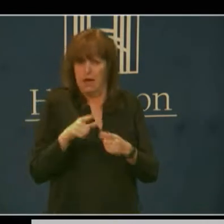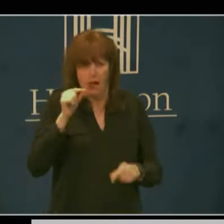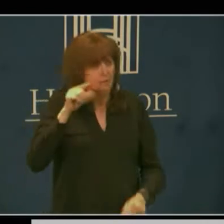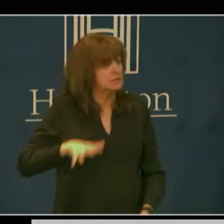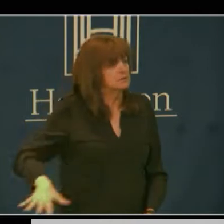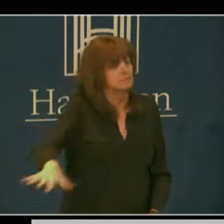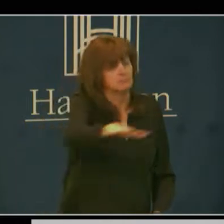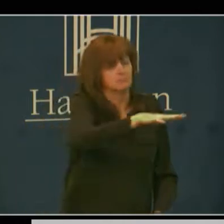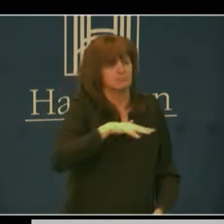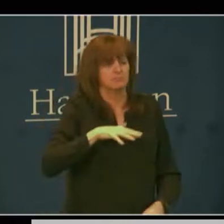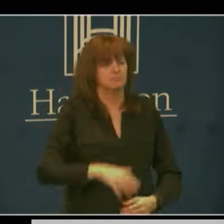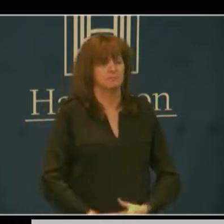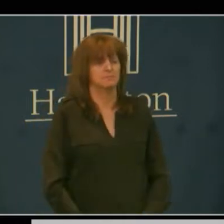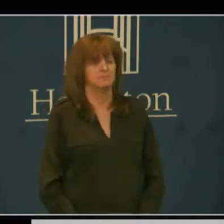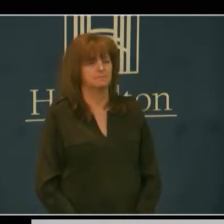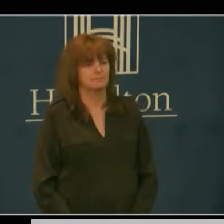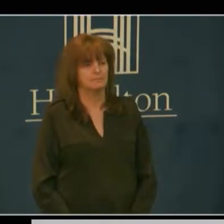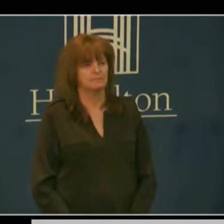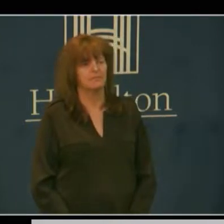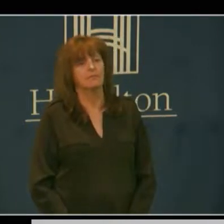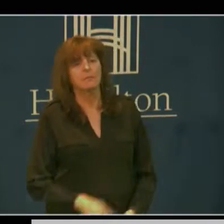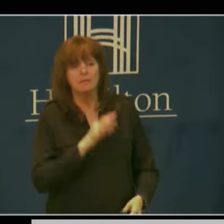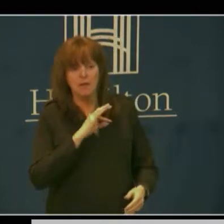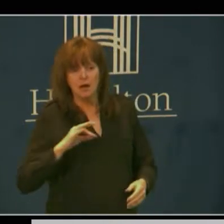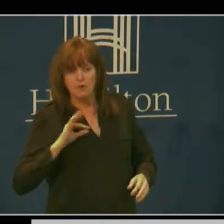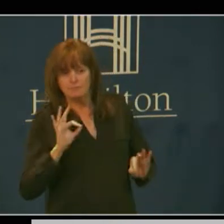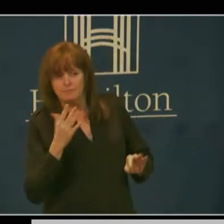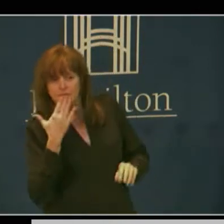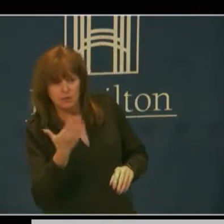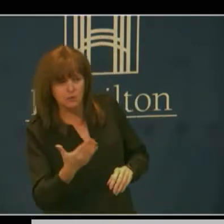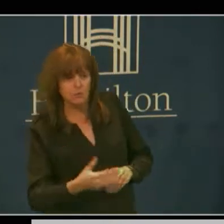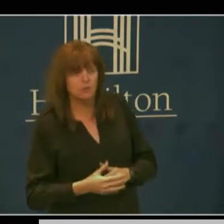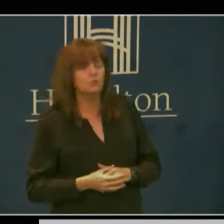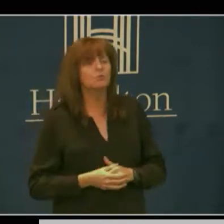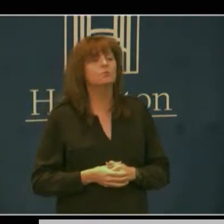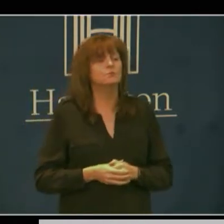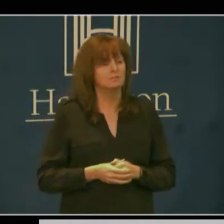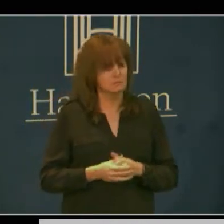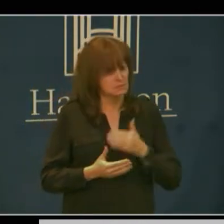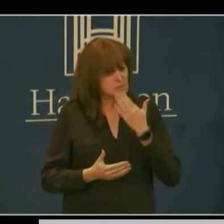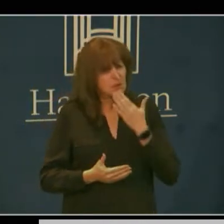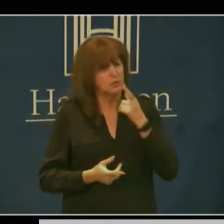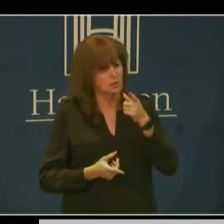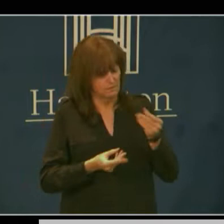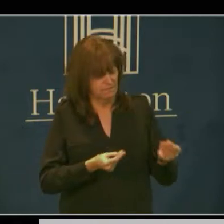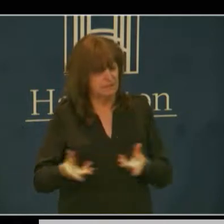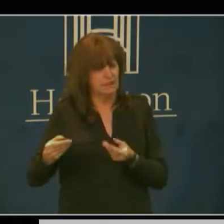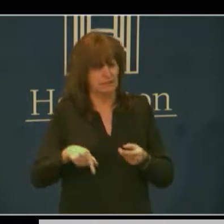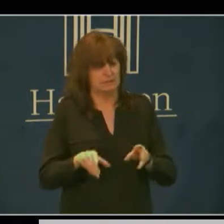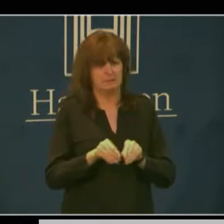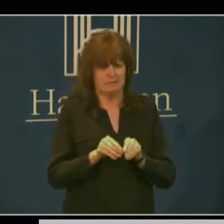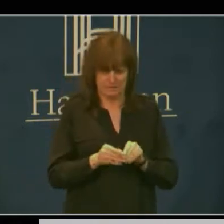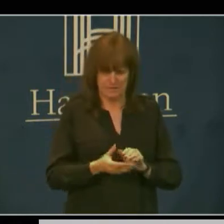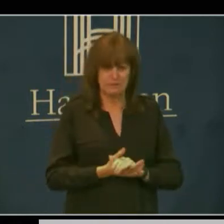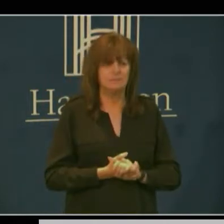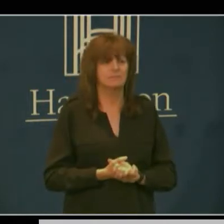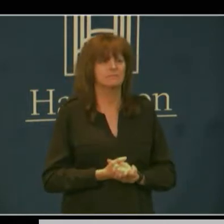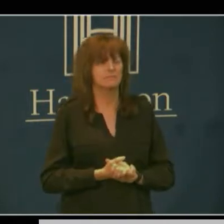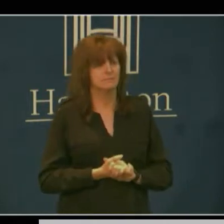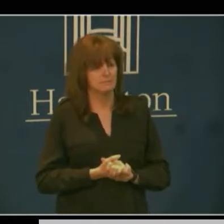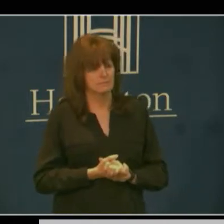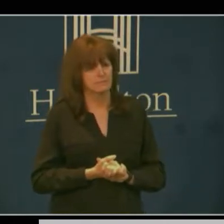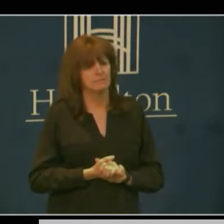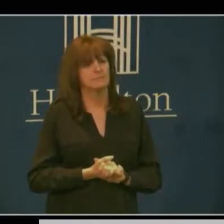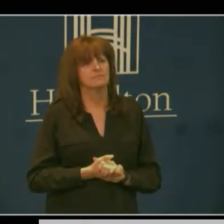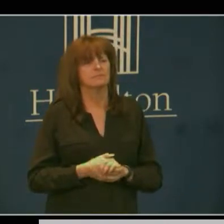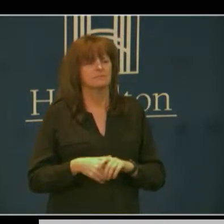thank you. Thank you very much, Mike, for moderating this session once again. And we're going to continue to do these virtual town halls over and above the daily